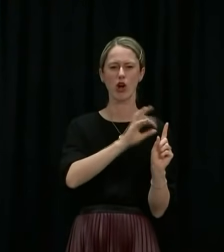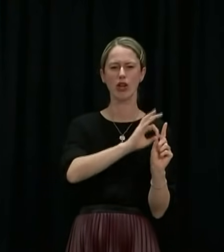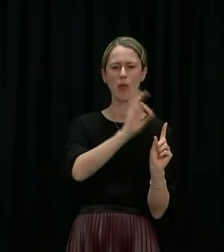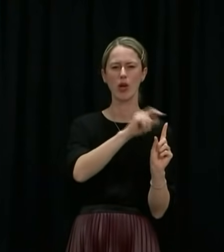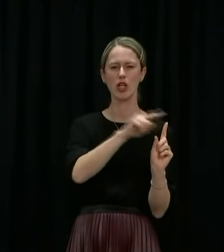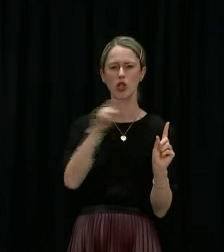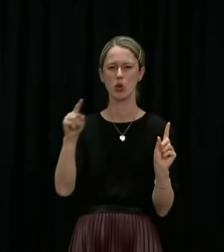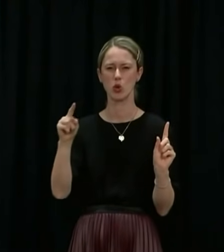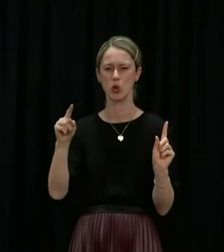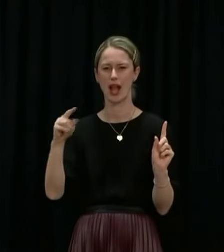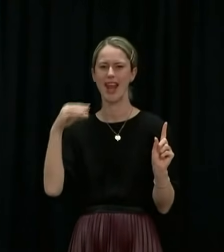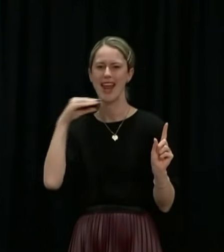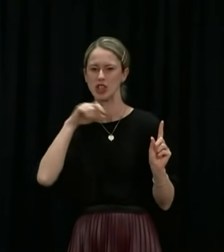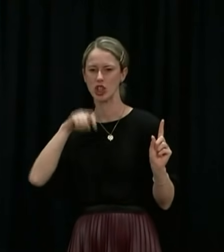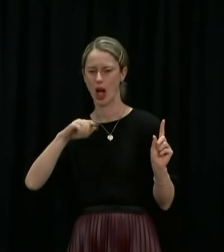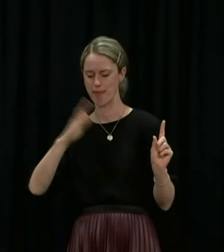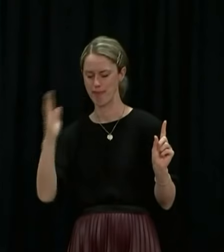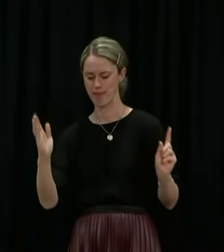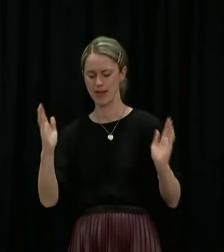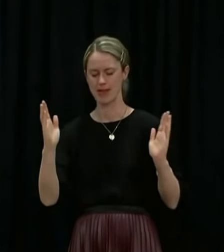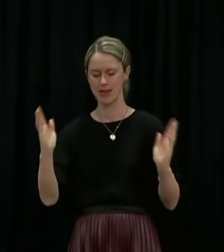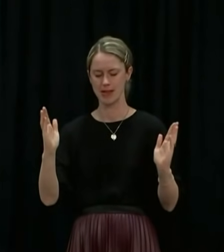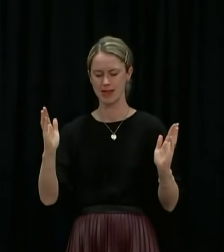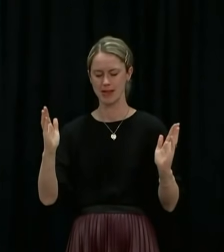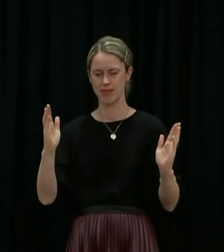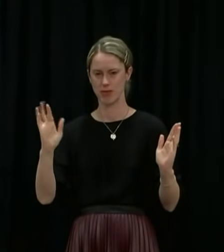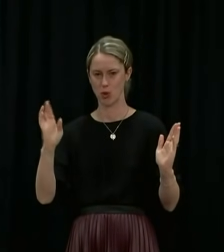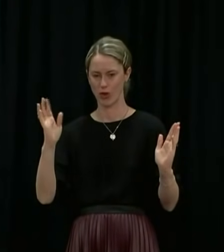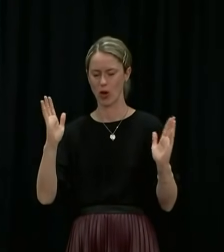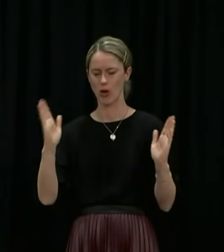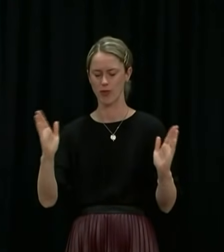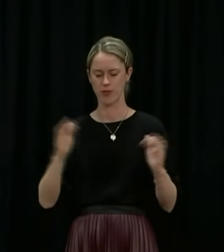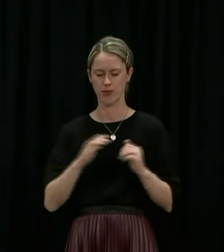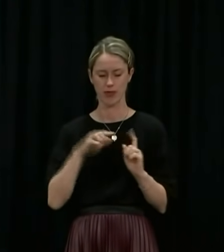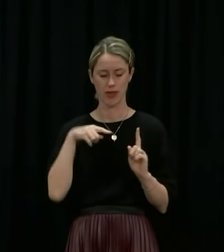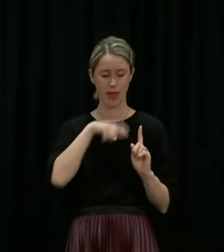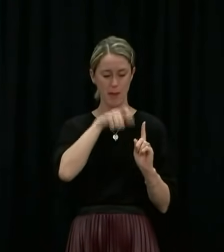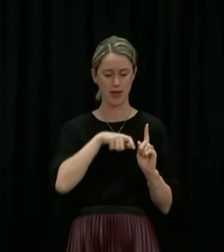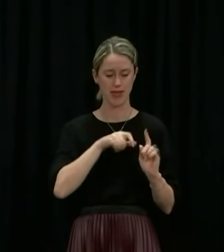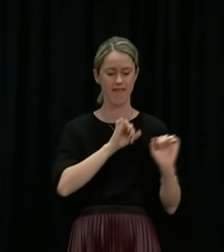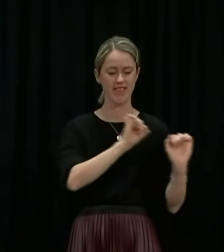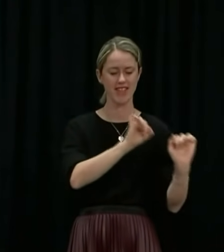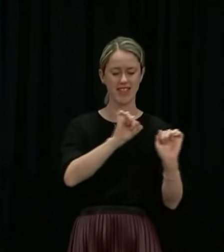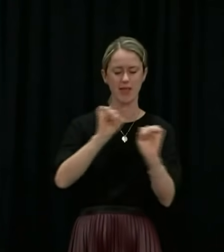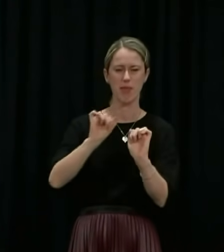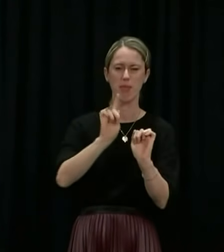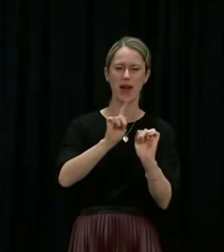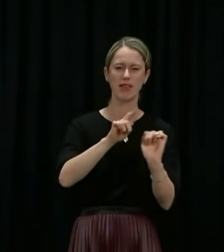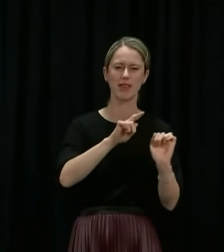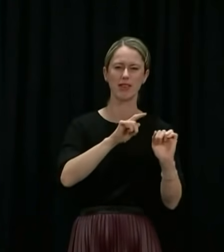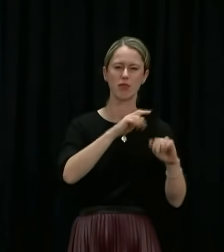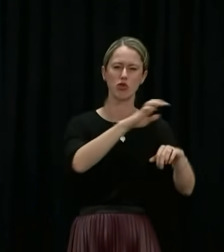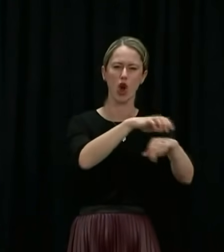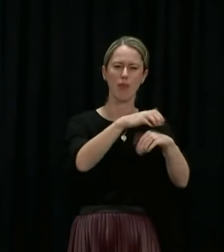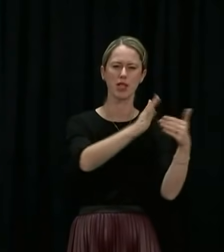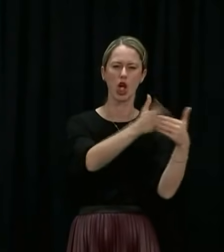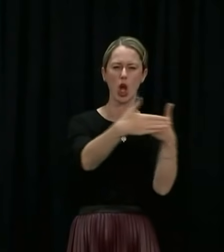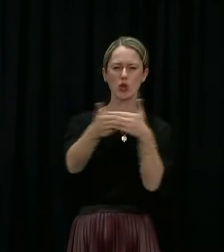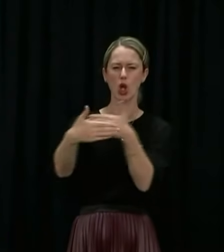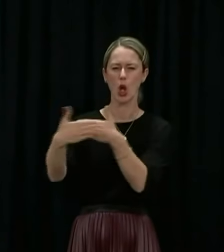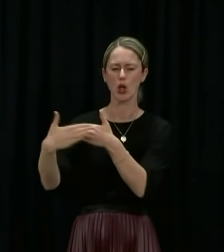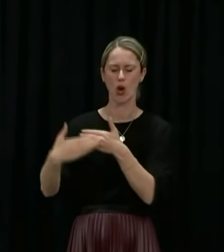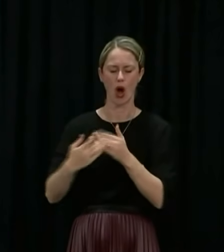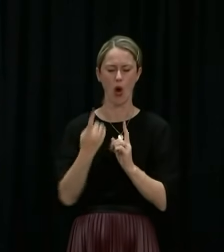a.m. and midday. Most of the sites in which the driver was undertaking deliveries were closed at that time. There's one site,